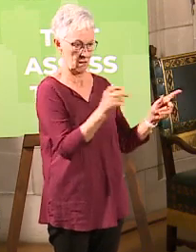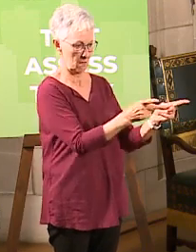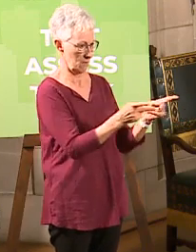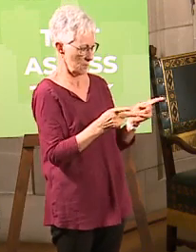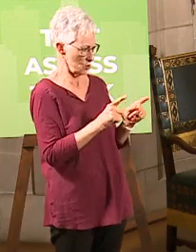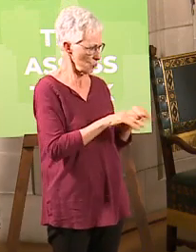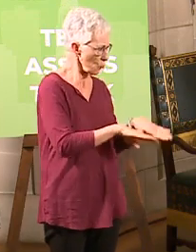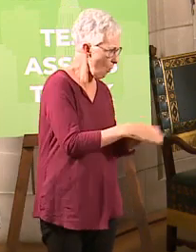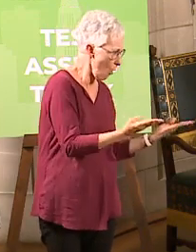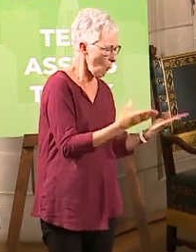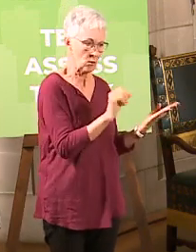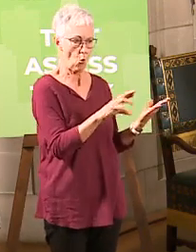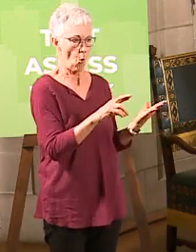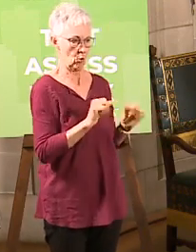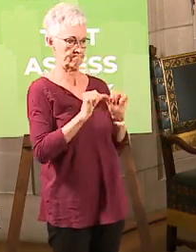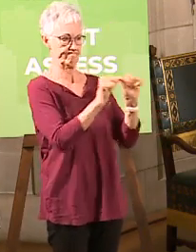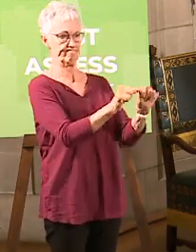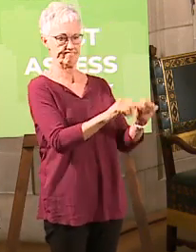Children and Family Services